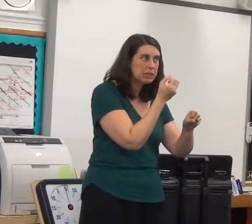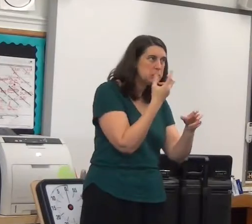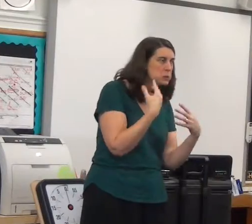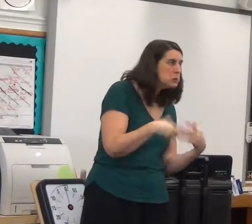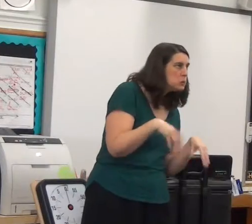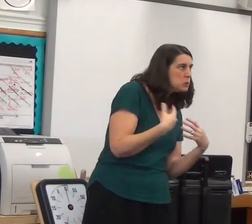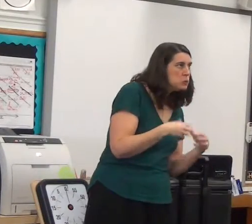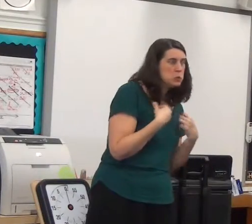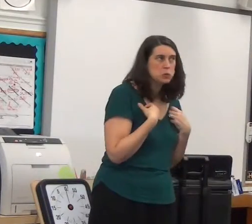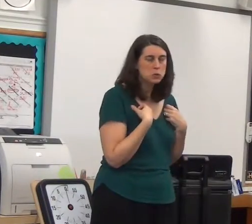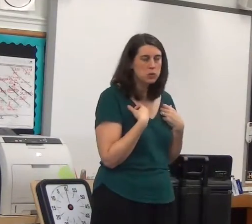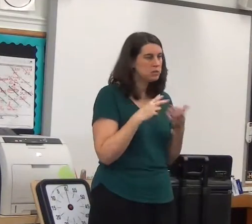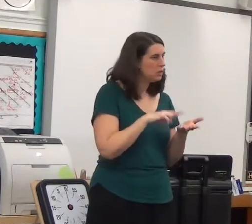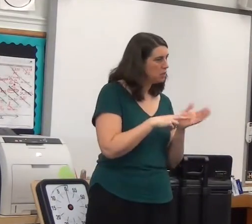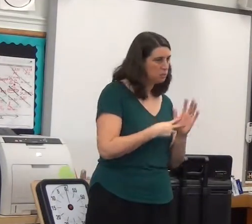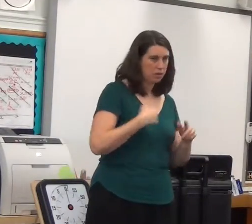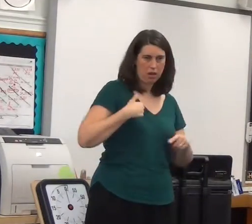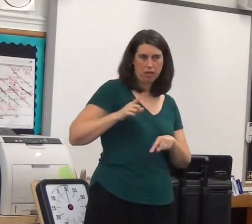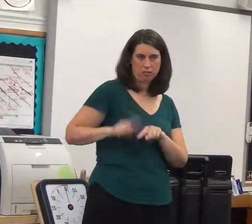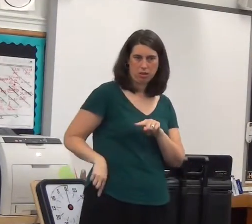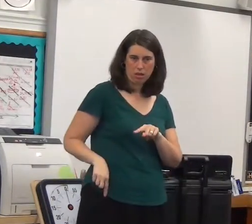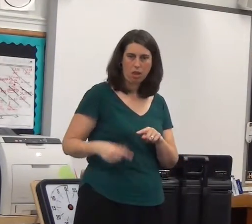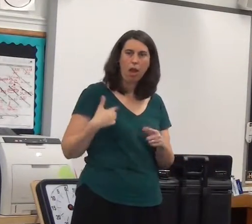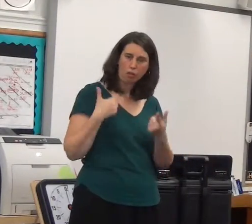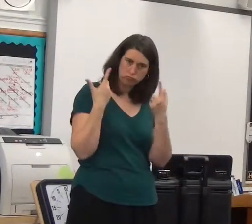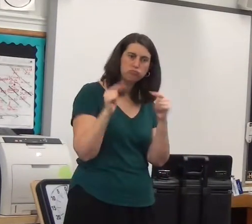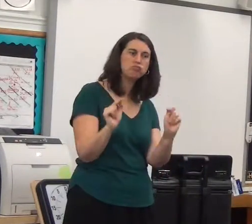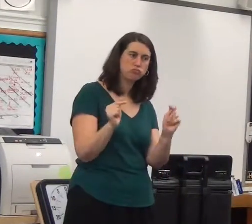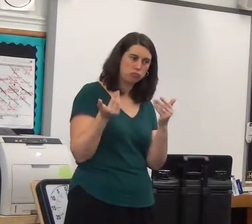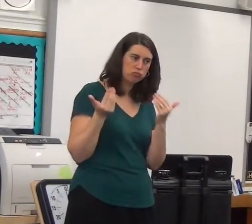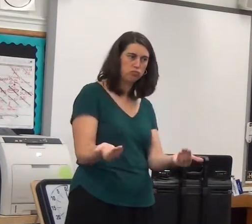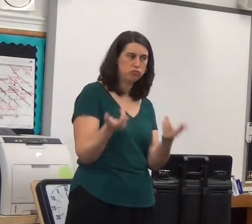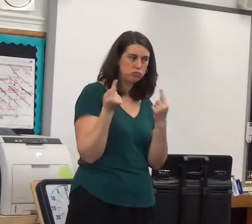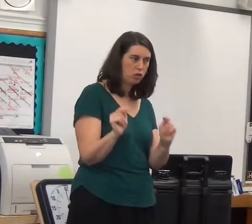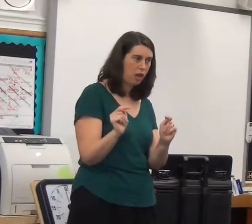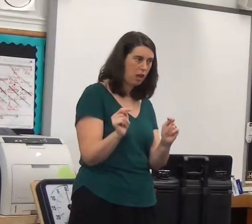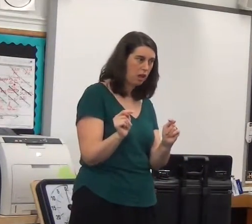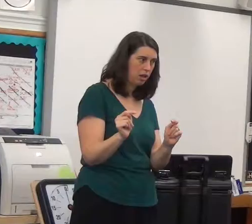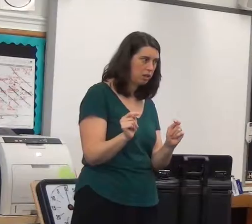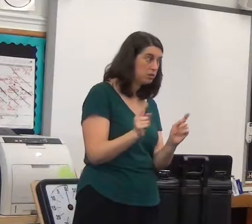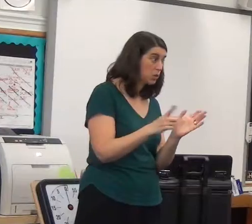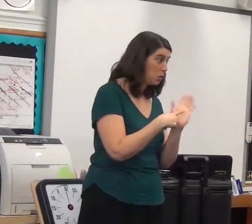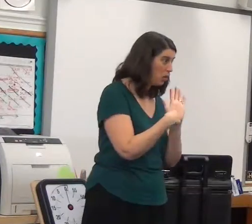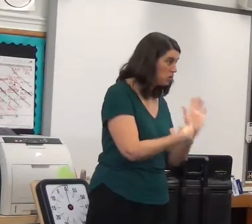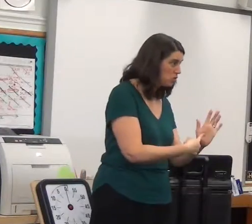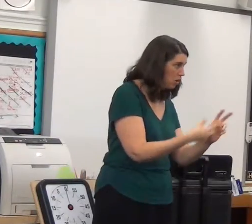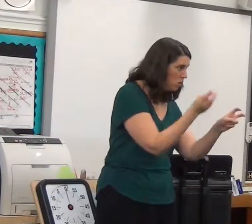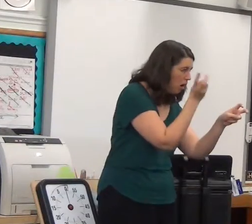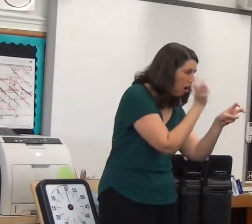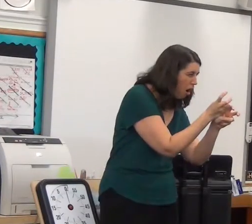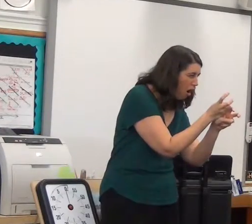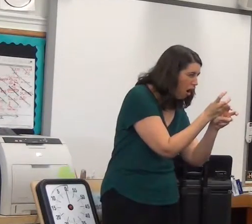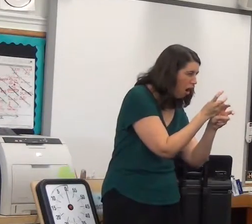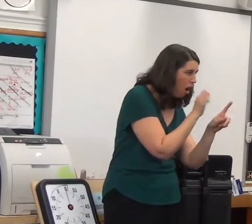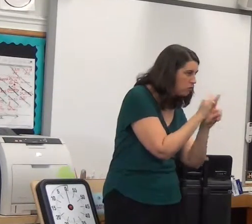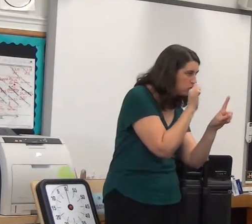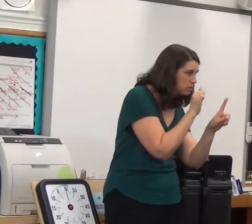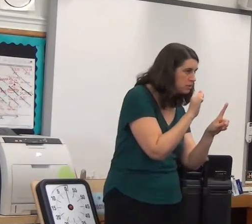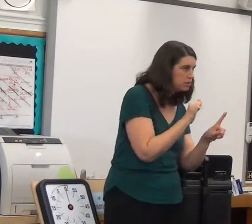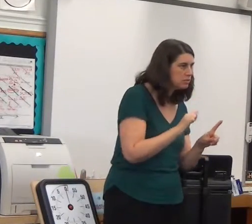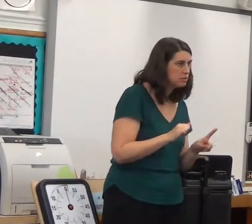difficult, that doesn't mean that I can't try. So I'm going to show you that magic trick today.